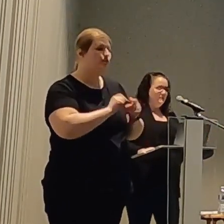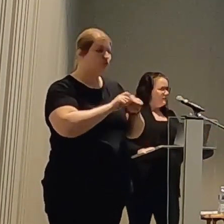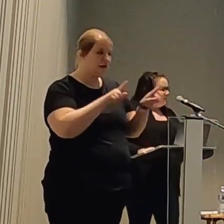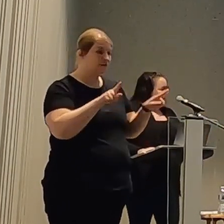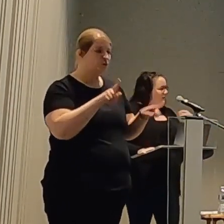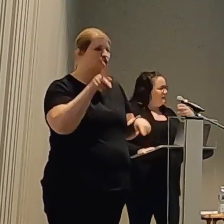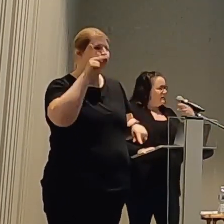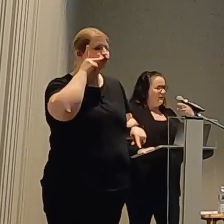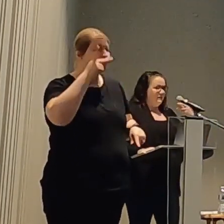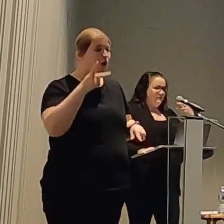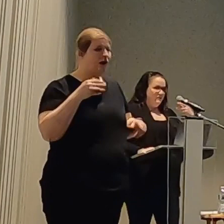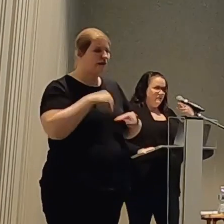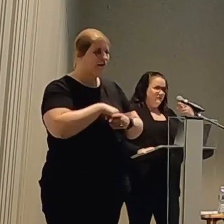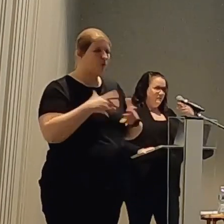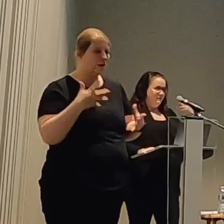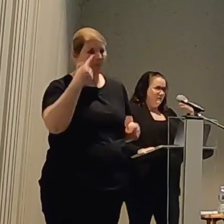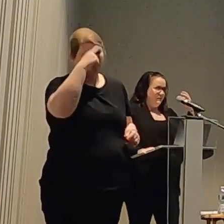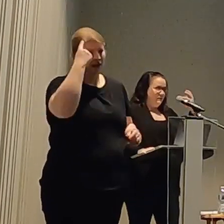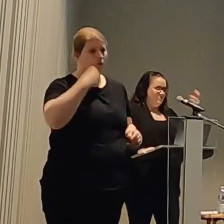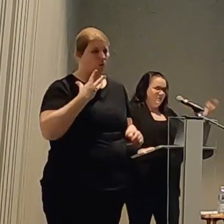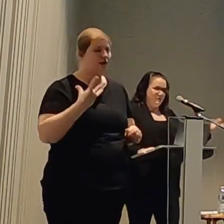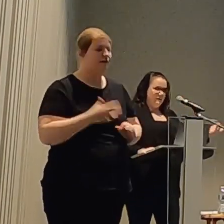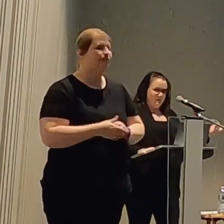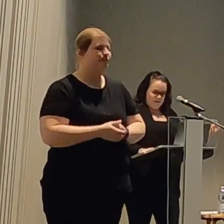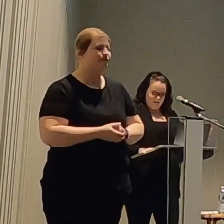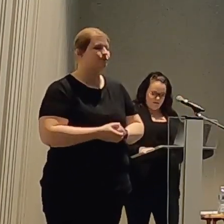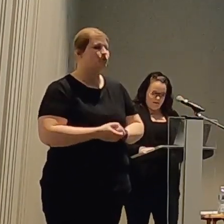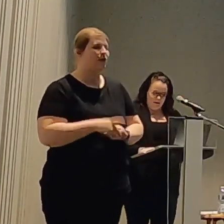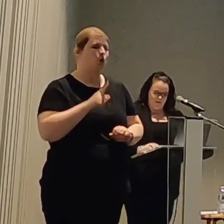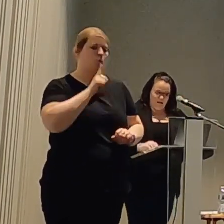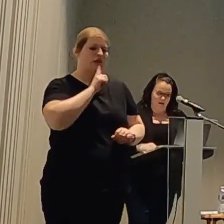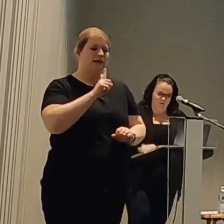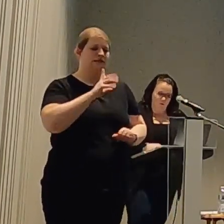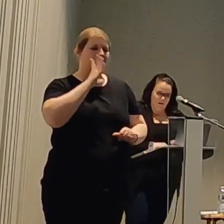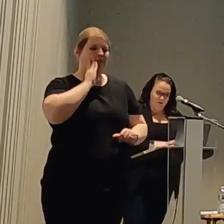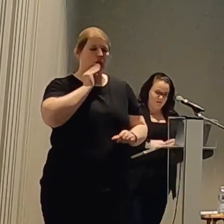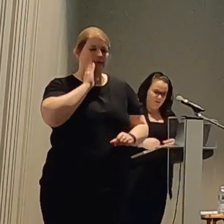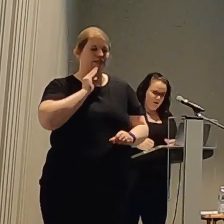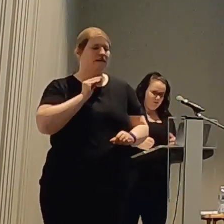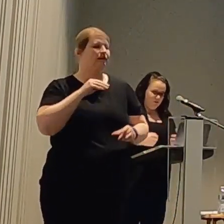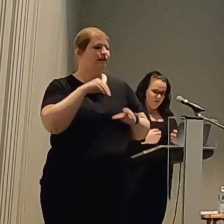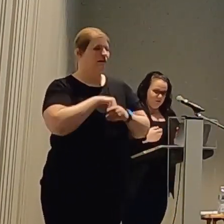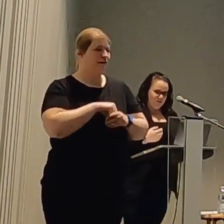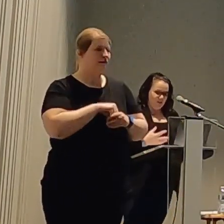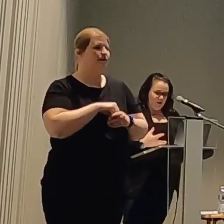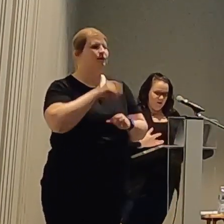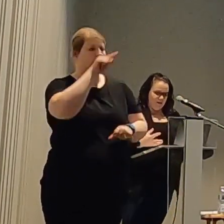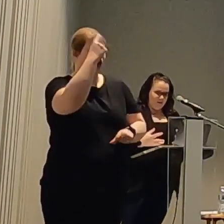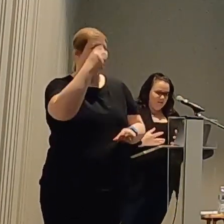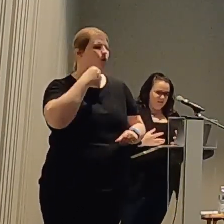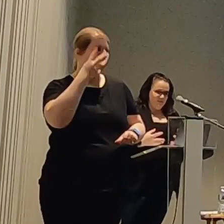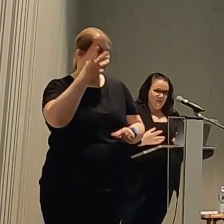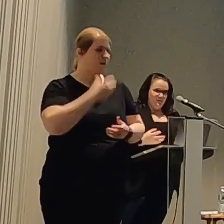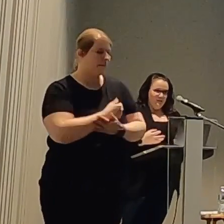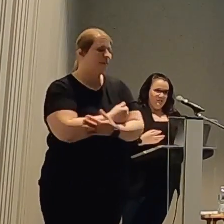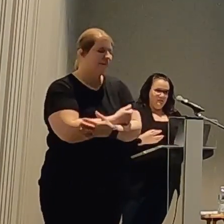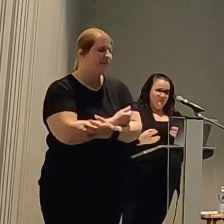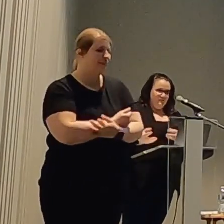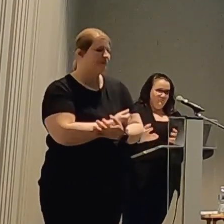white. He then experienced it in black and white. So the